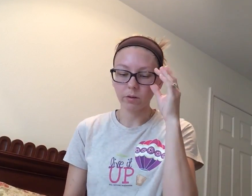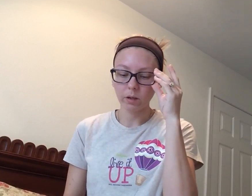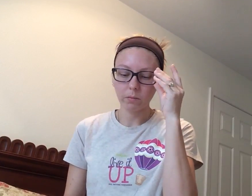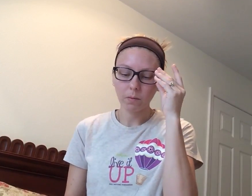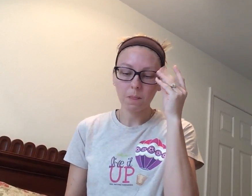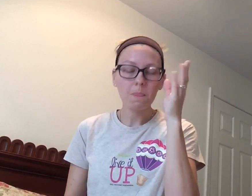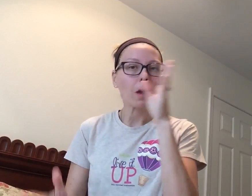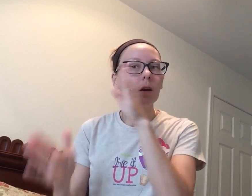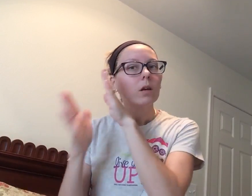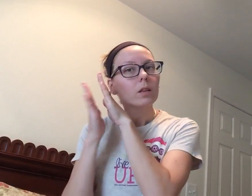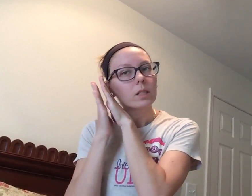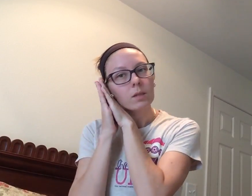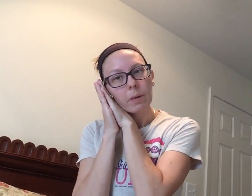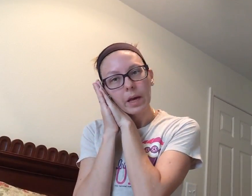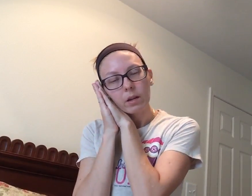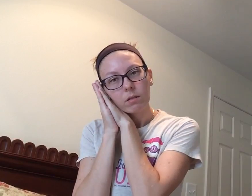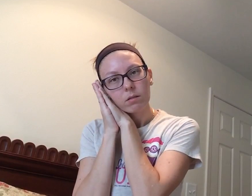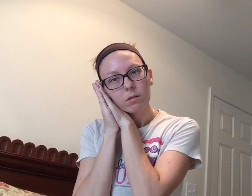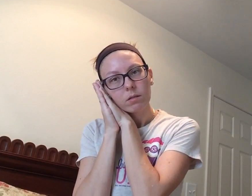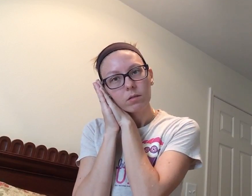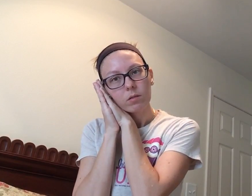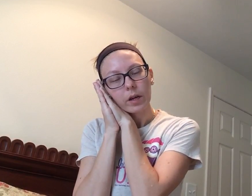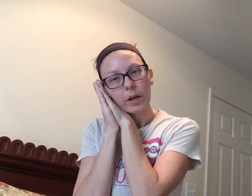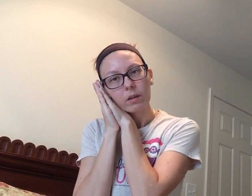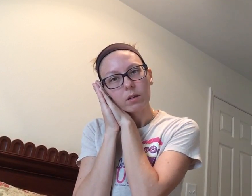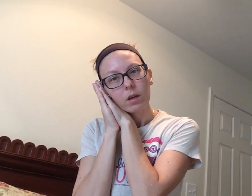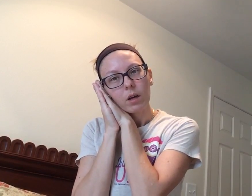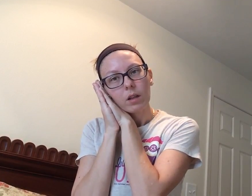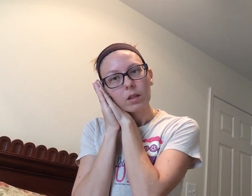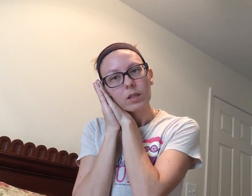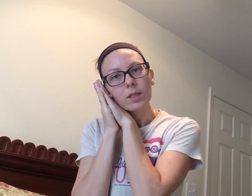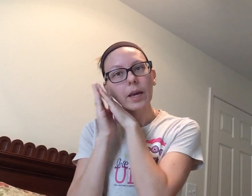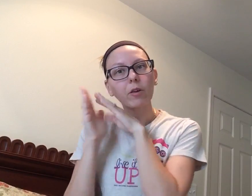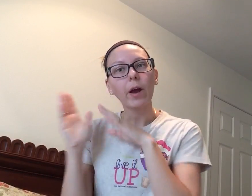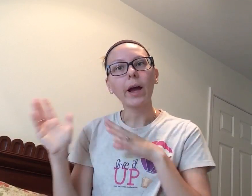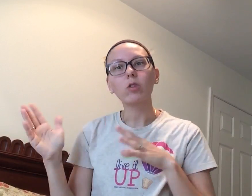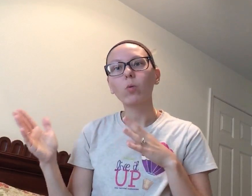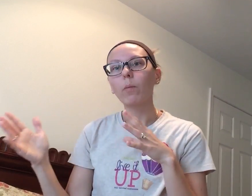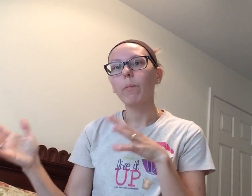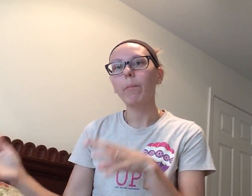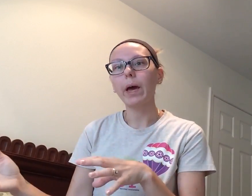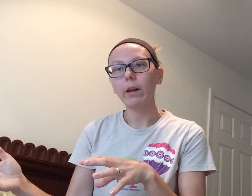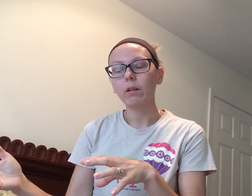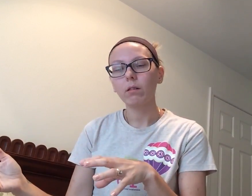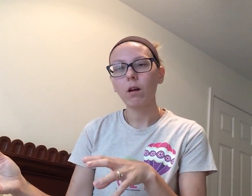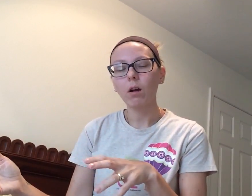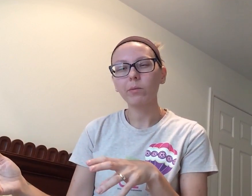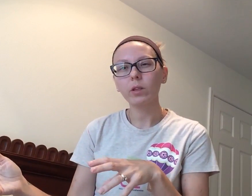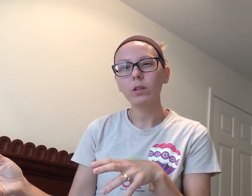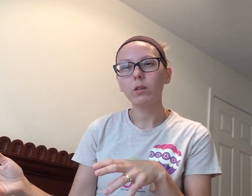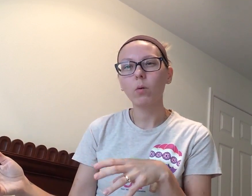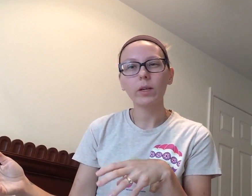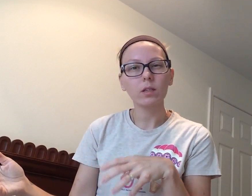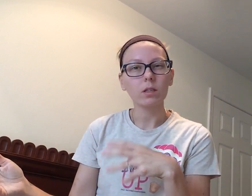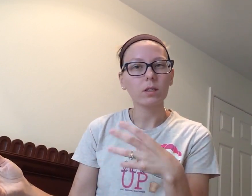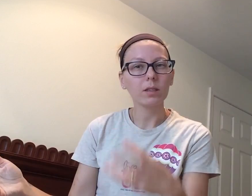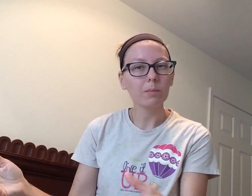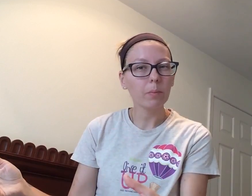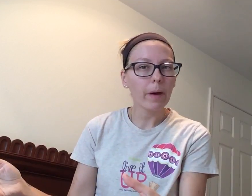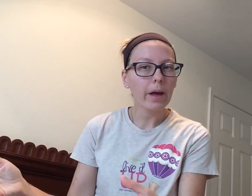it. This is bed. Okay. This is like your actual bed. Not really going to sleep